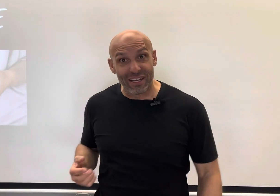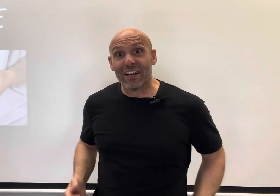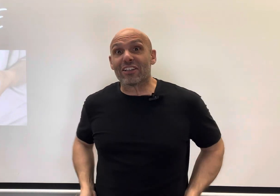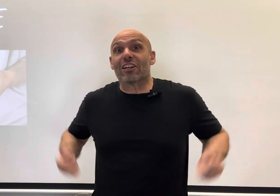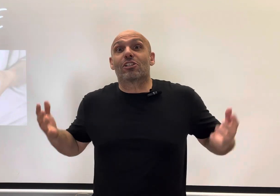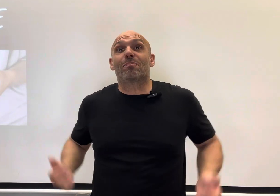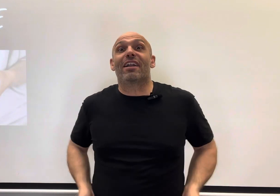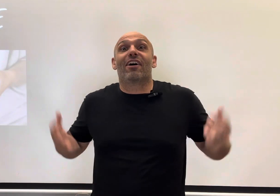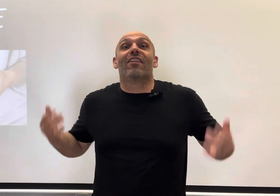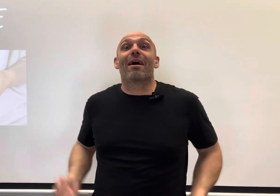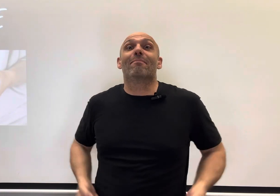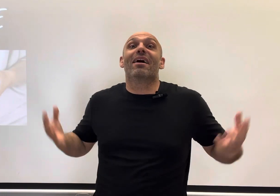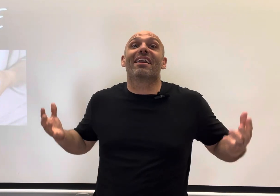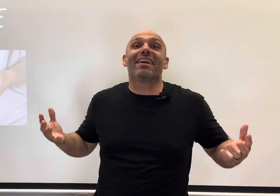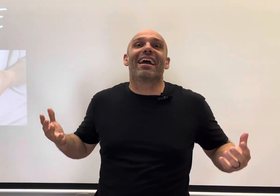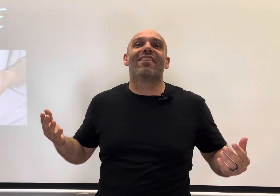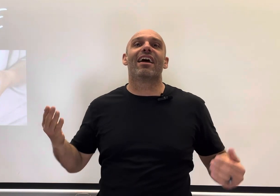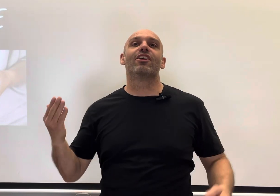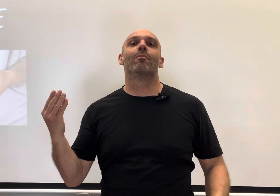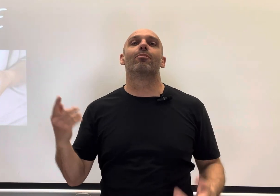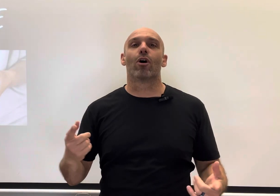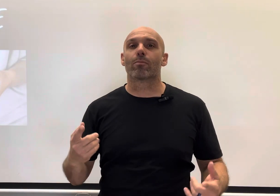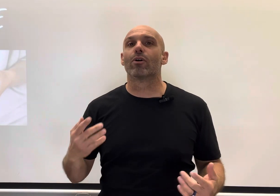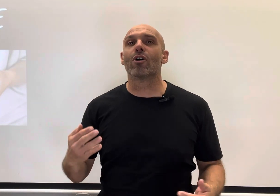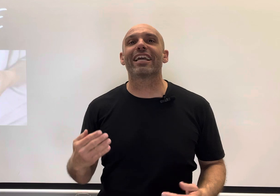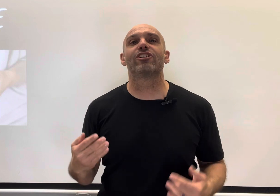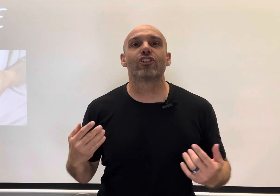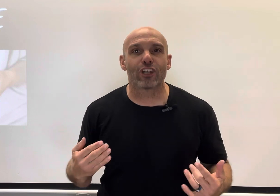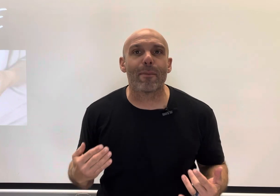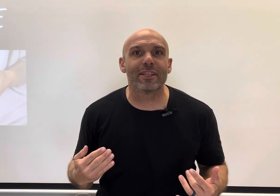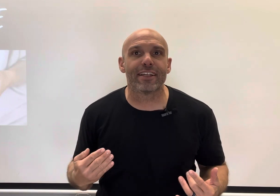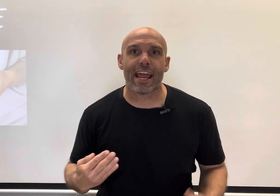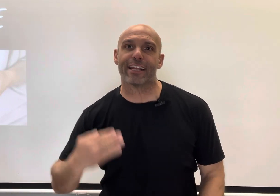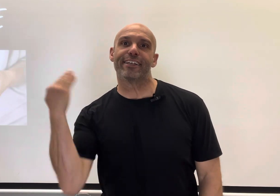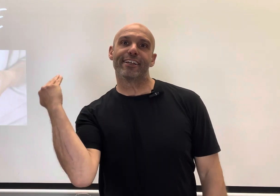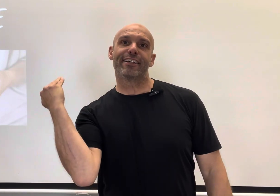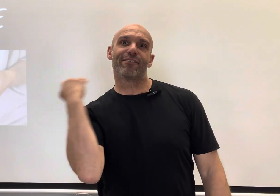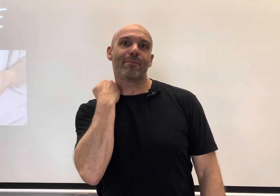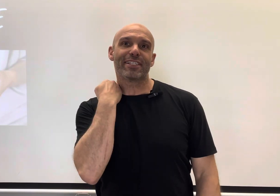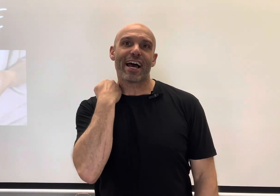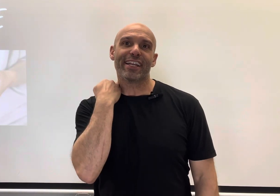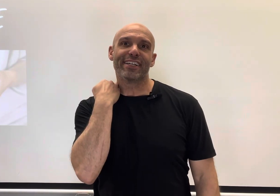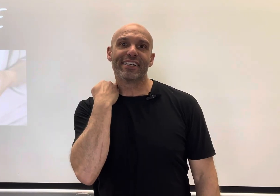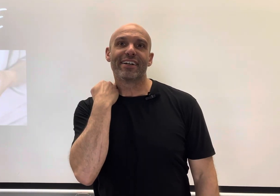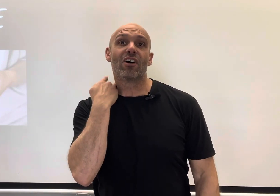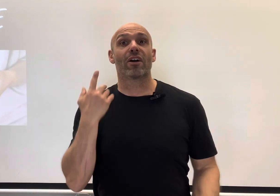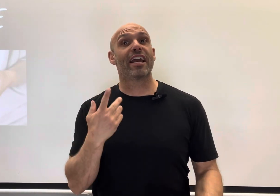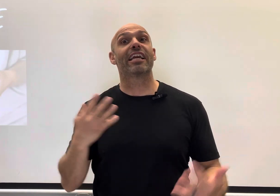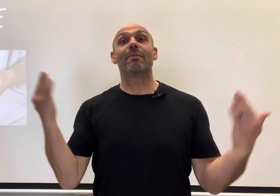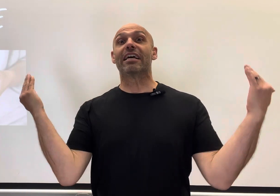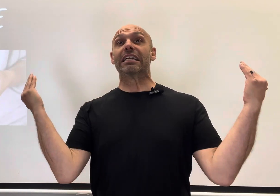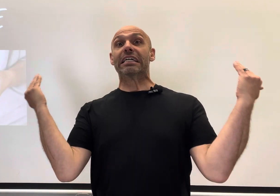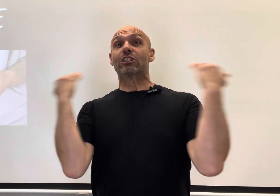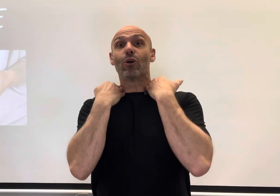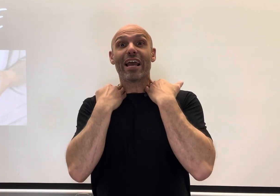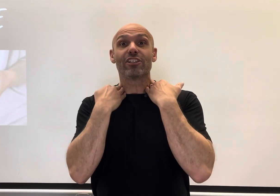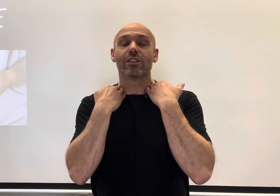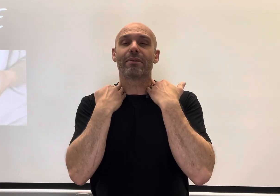So you spend all that money and then you're broke. Broke is chopping the neck from the side. Okay, and it can be done. Two hands usually means